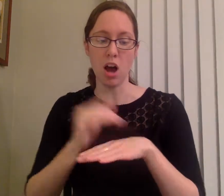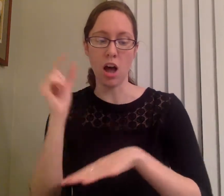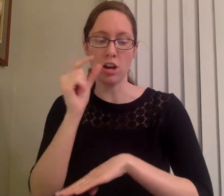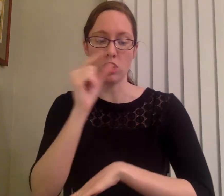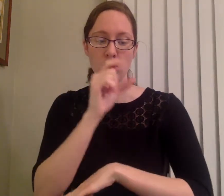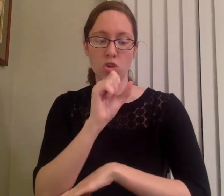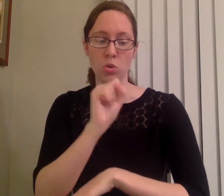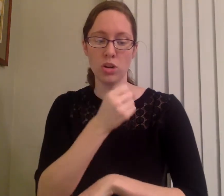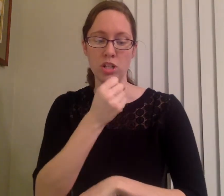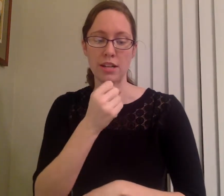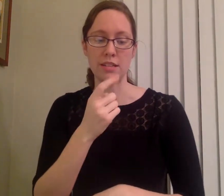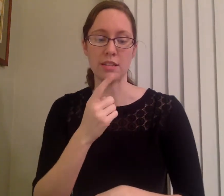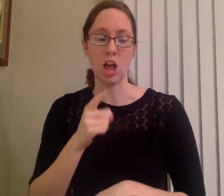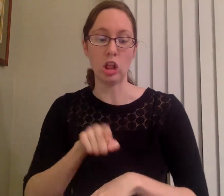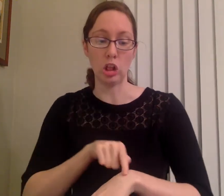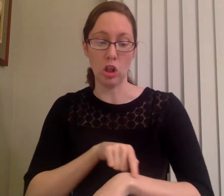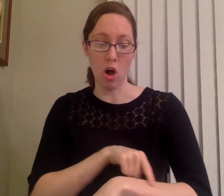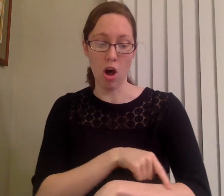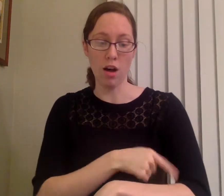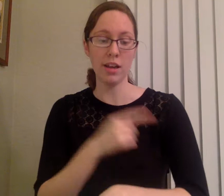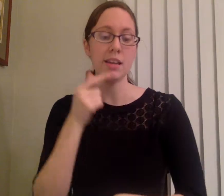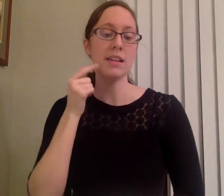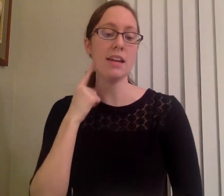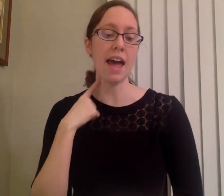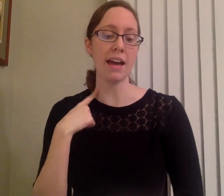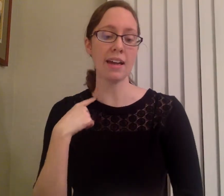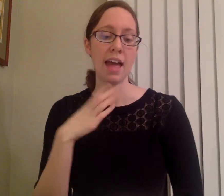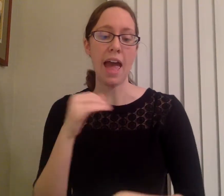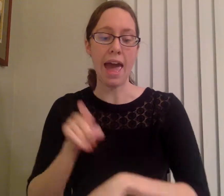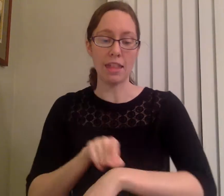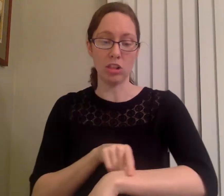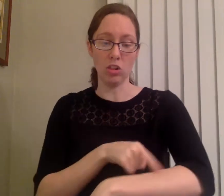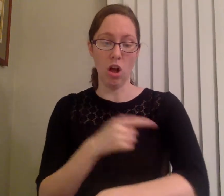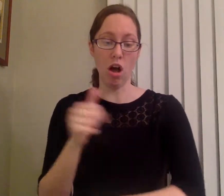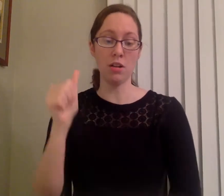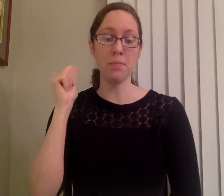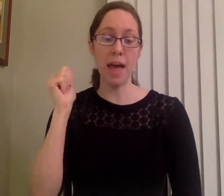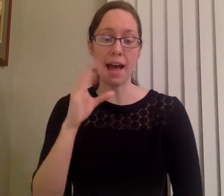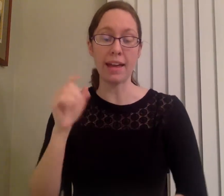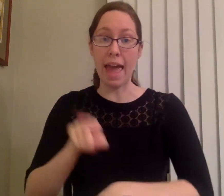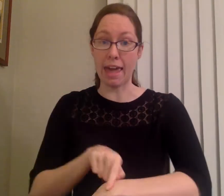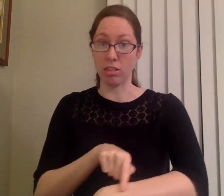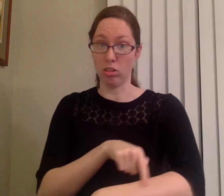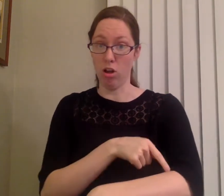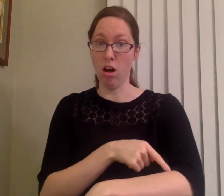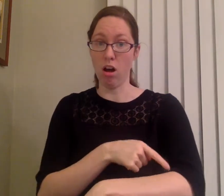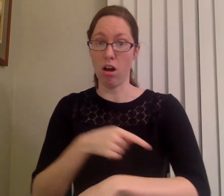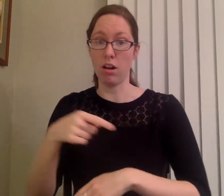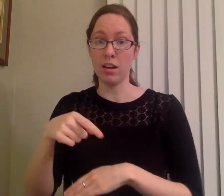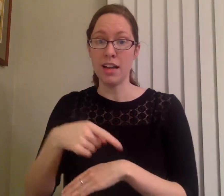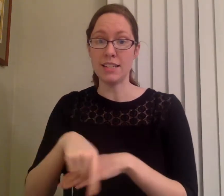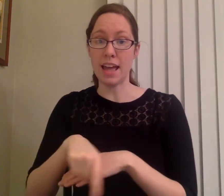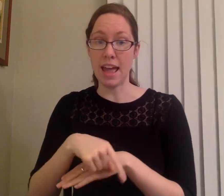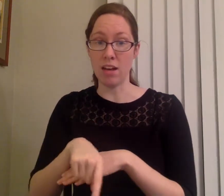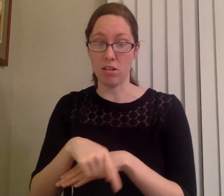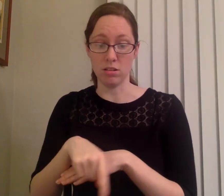on George's long neck and long back and long tail.